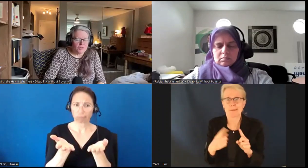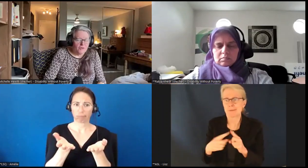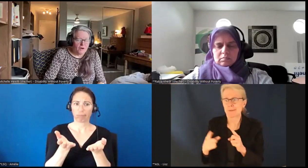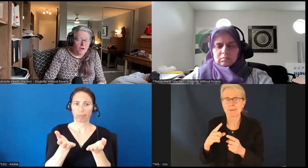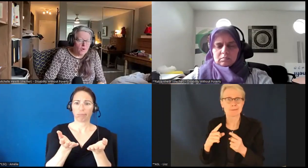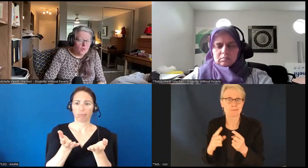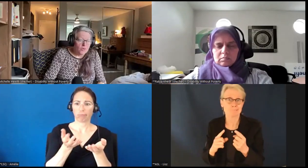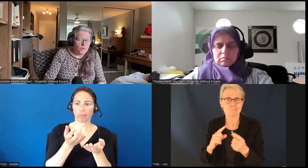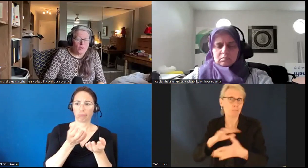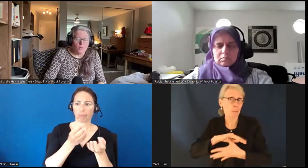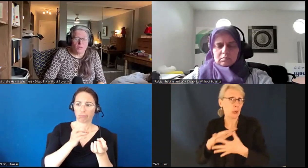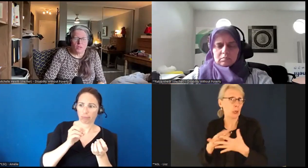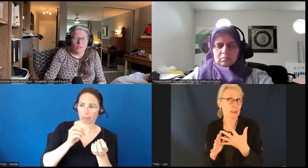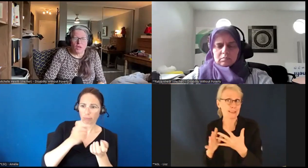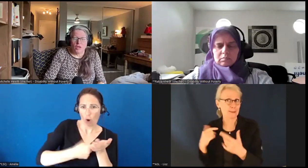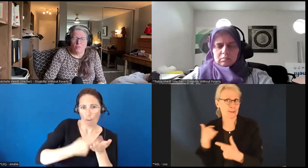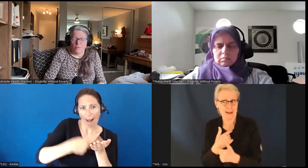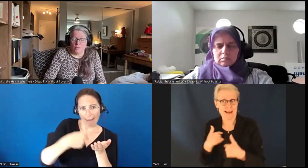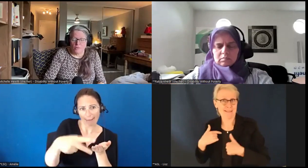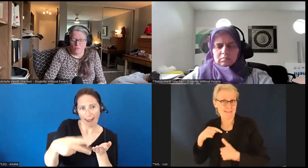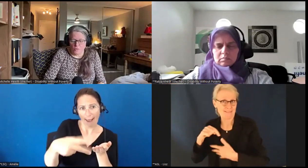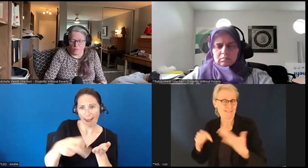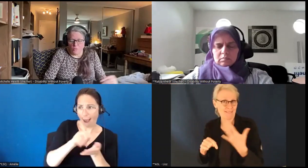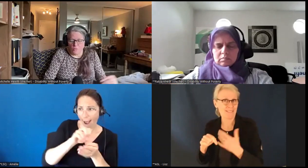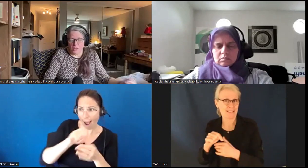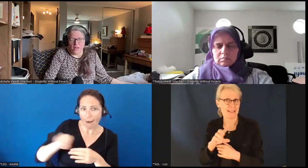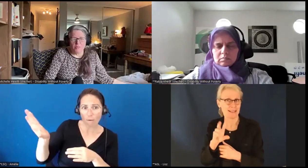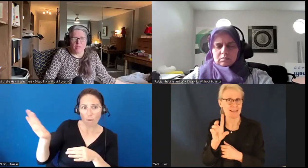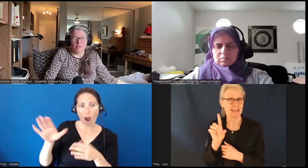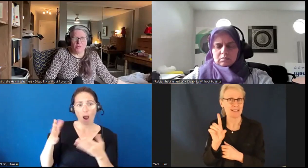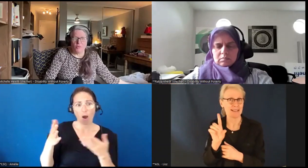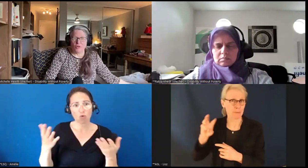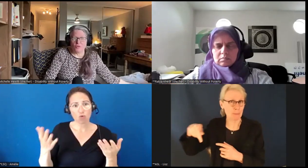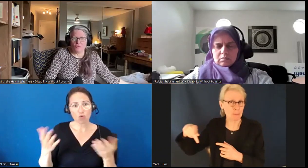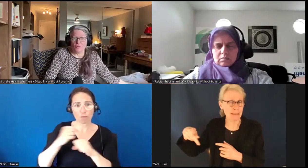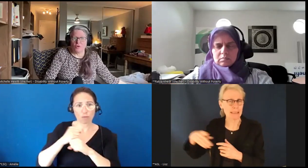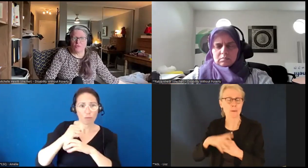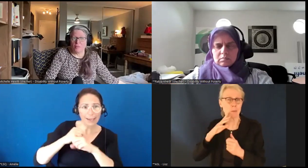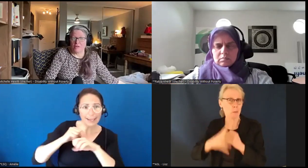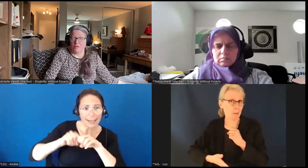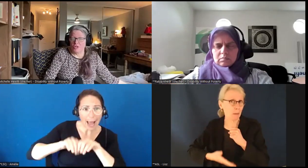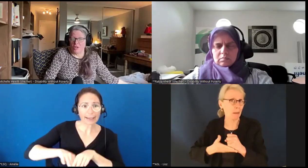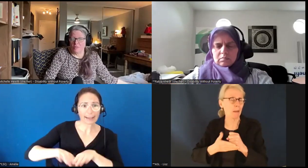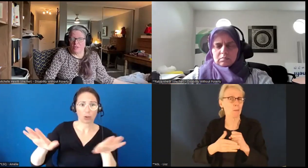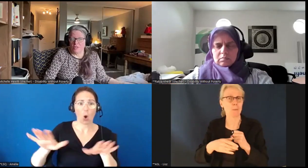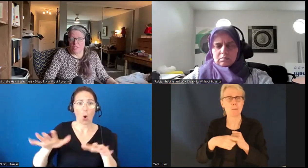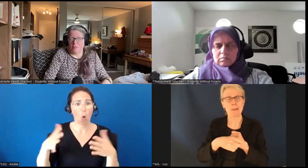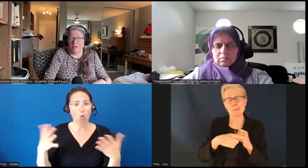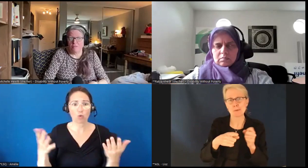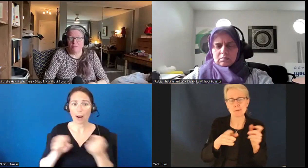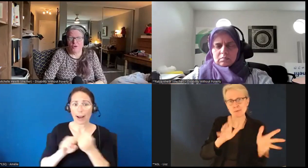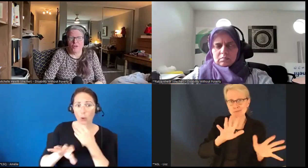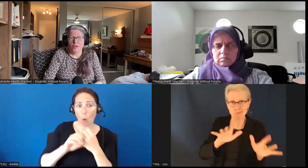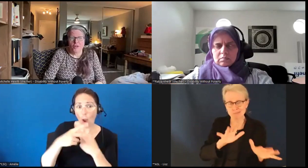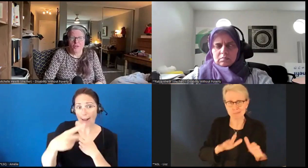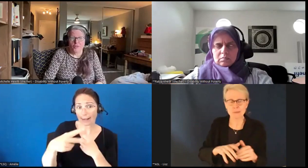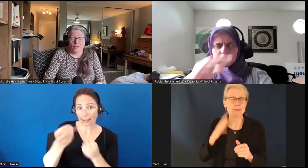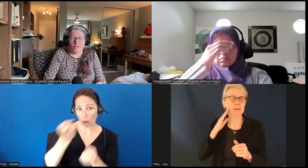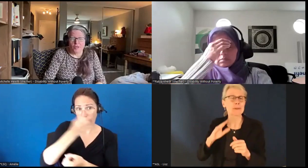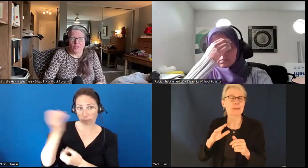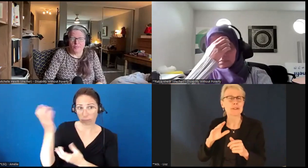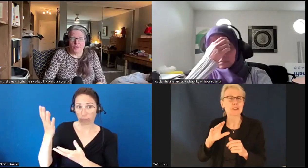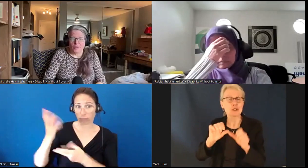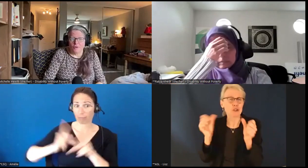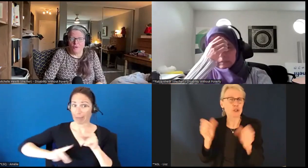priorities of our own that we will that we will help people work through that have come out of the Shape CDB report